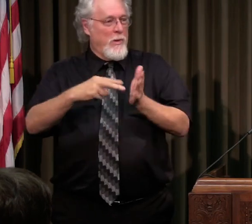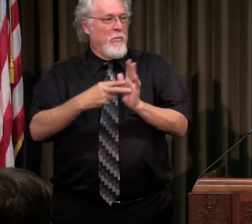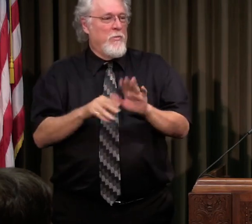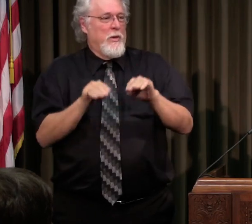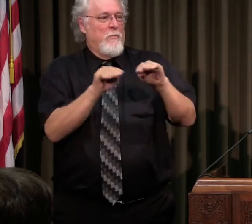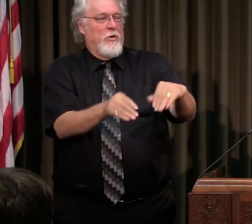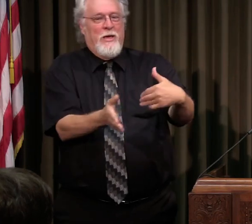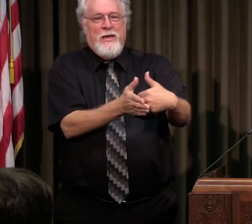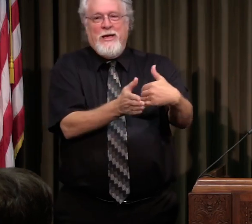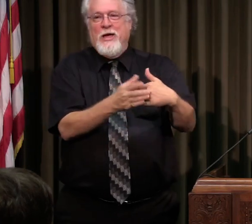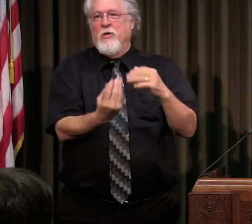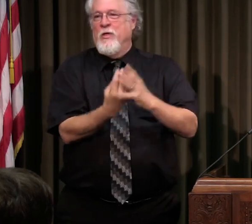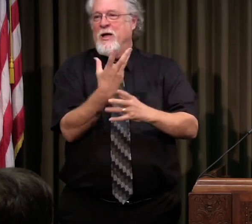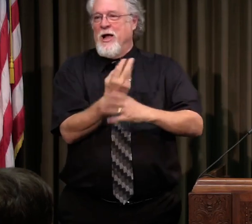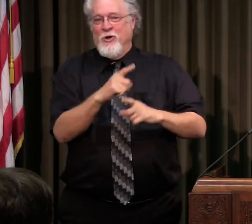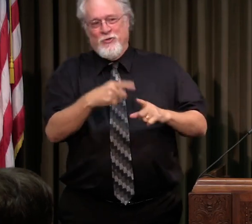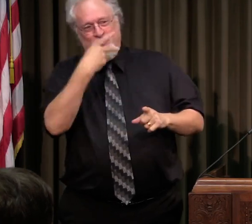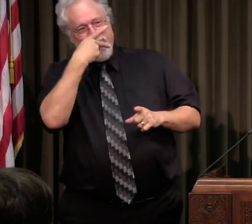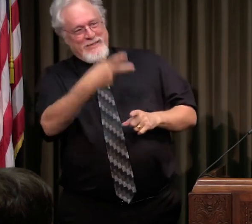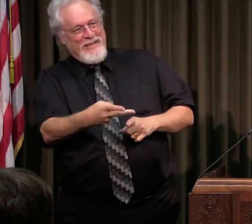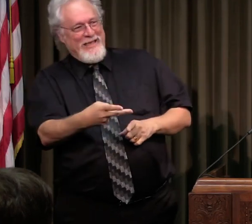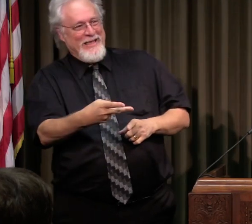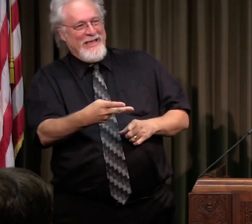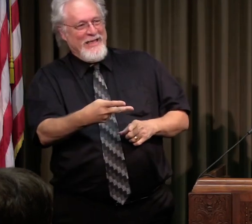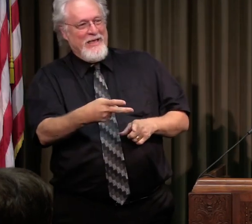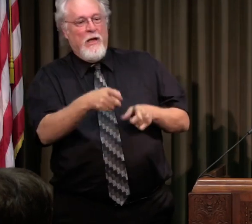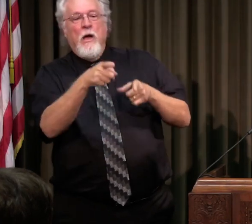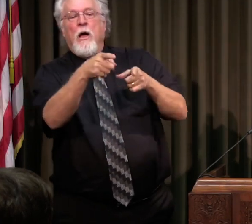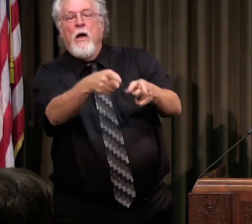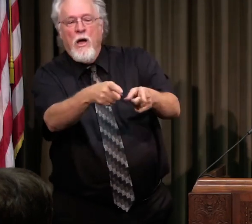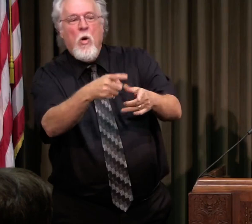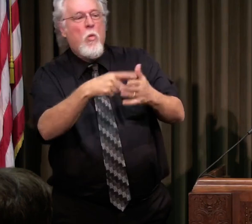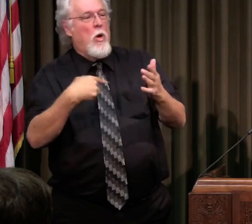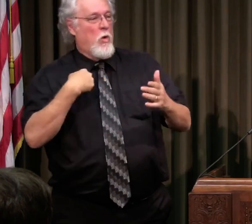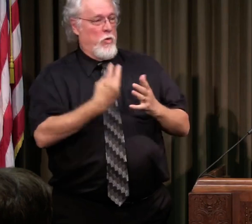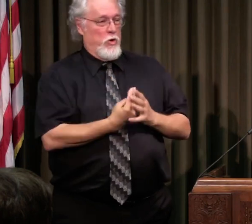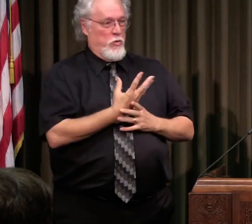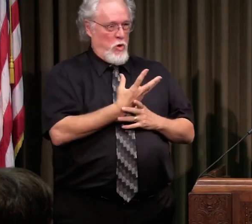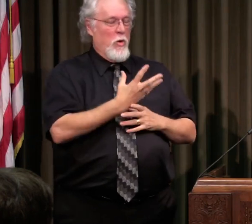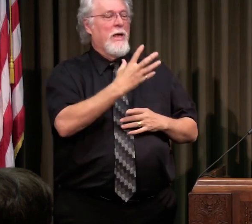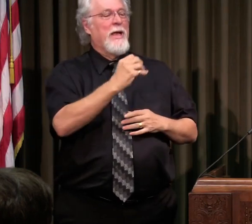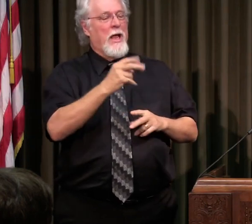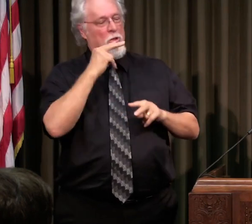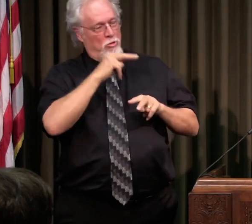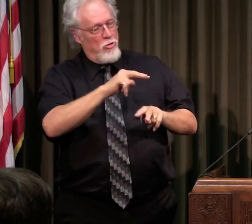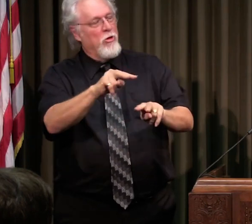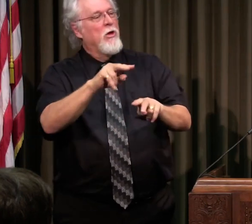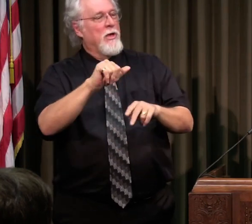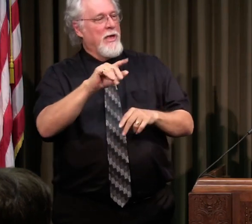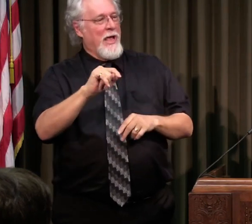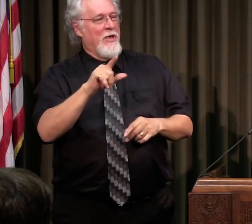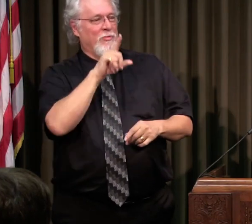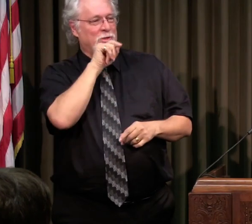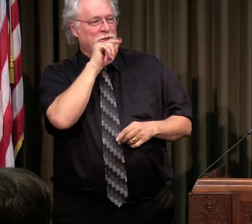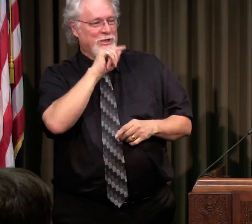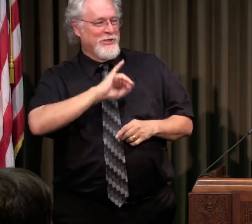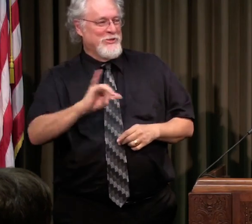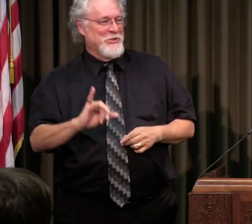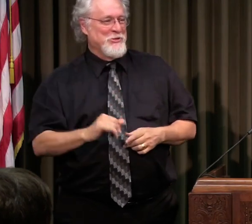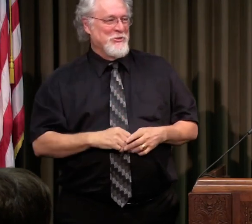by the garden so that they can see the produce that we're growing and actually take a look at the chickens as